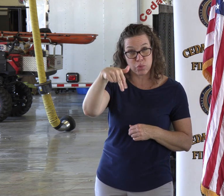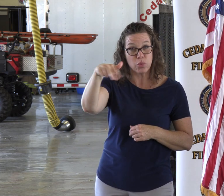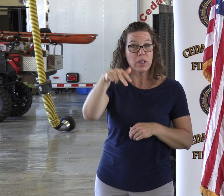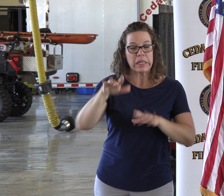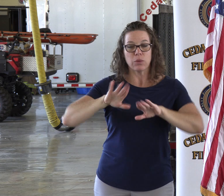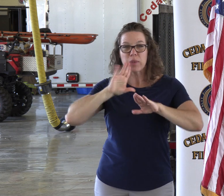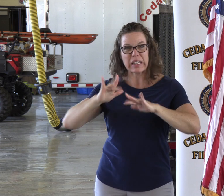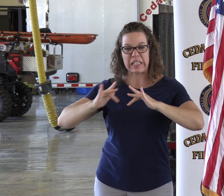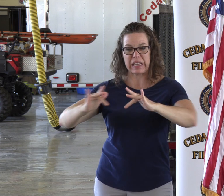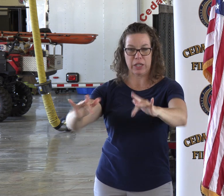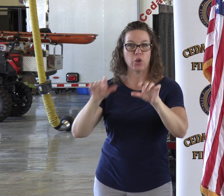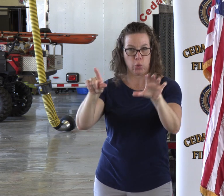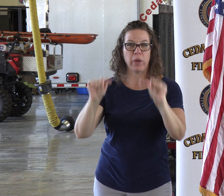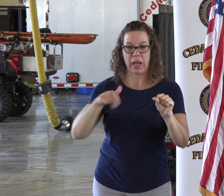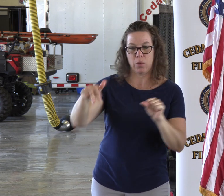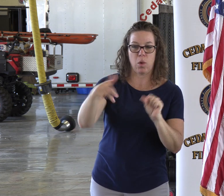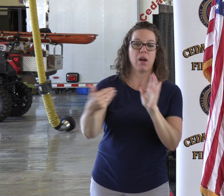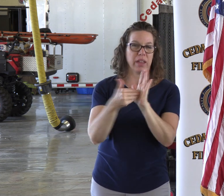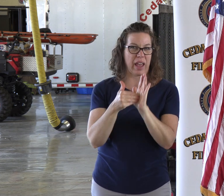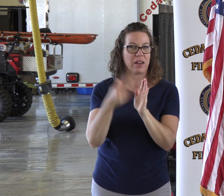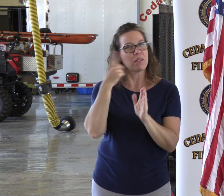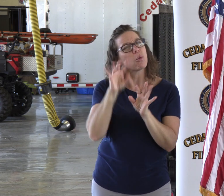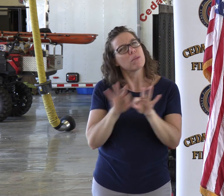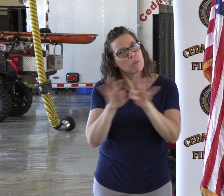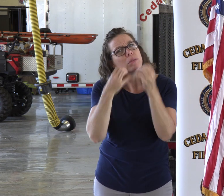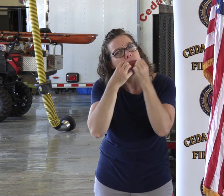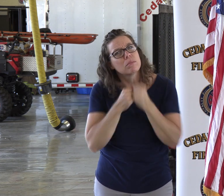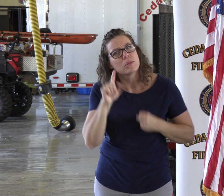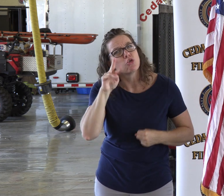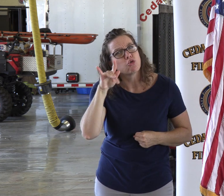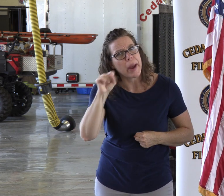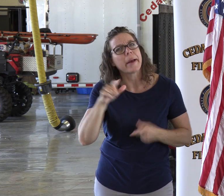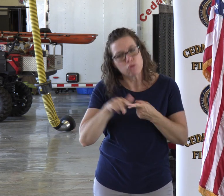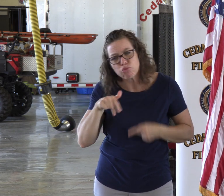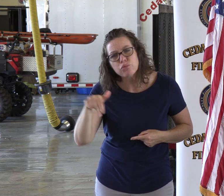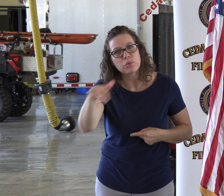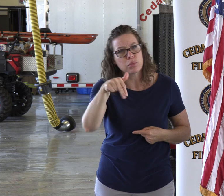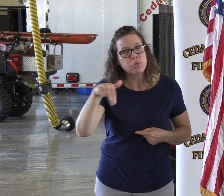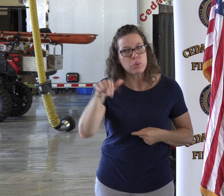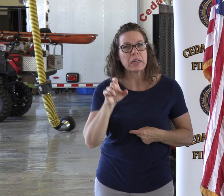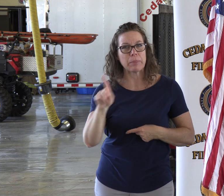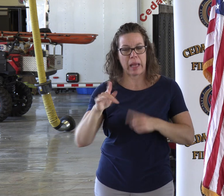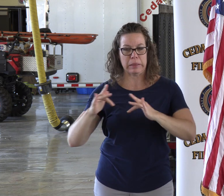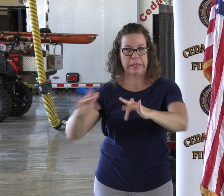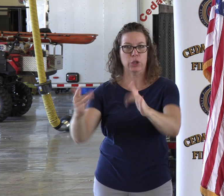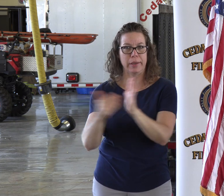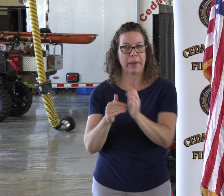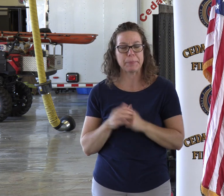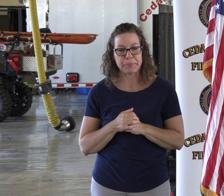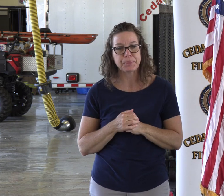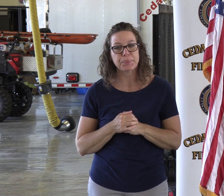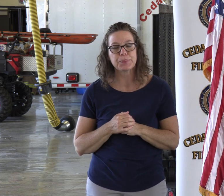use of our very important trails that so many enjoy. Communication, we've seen